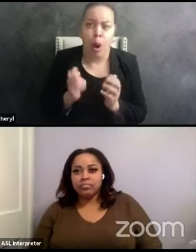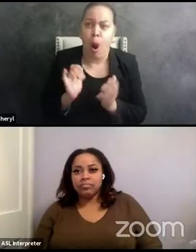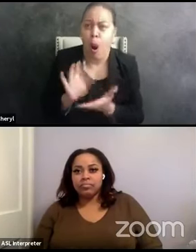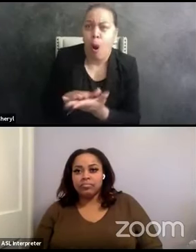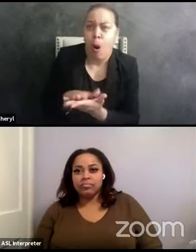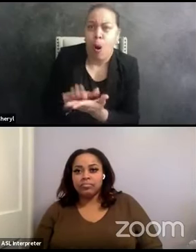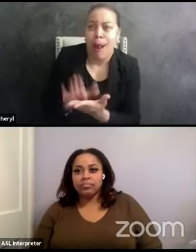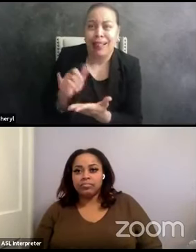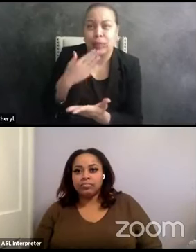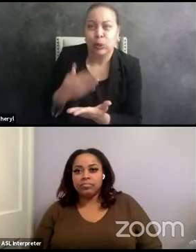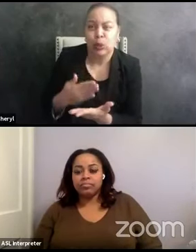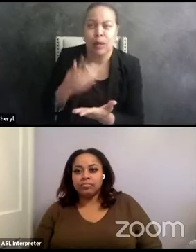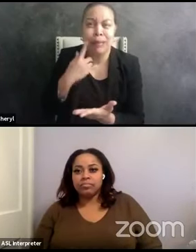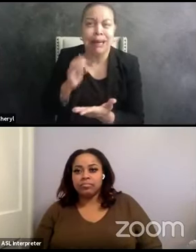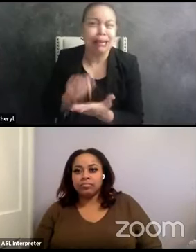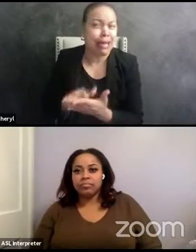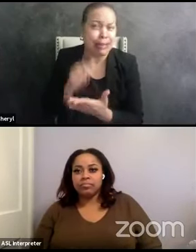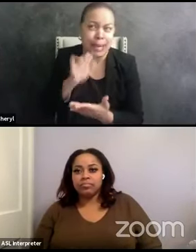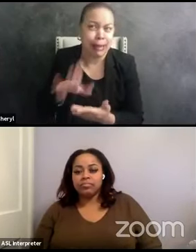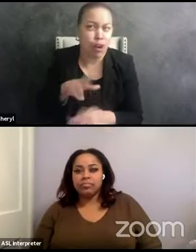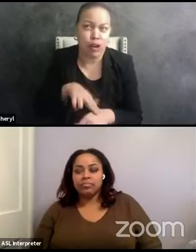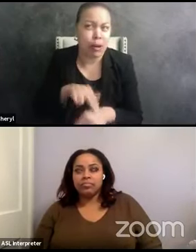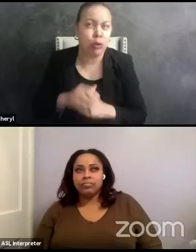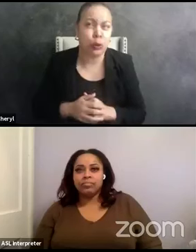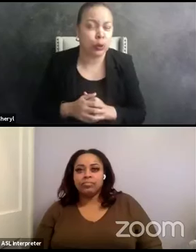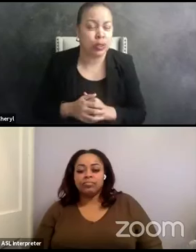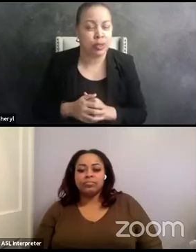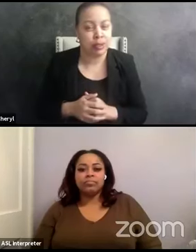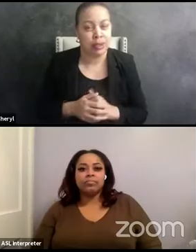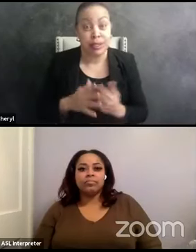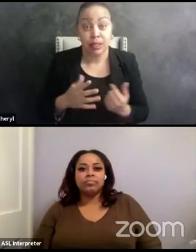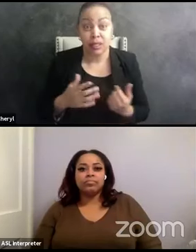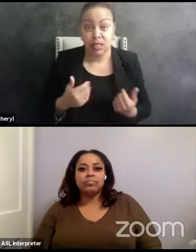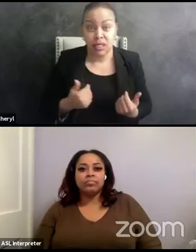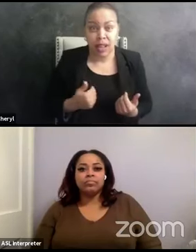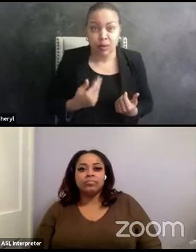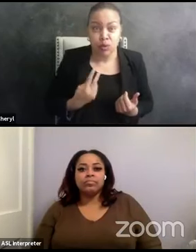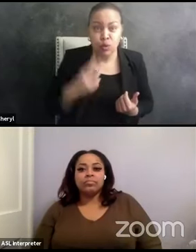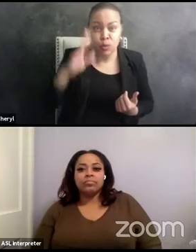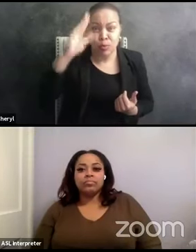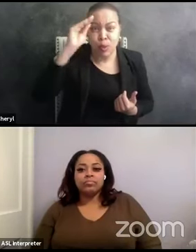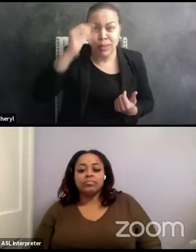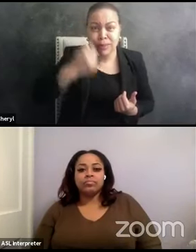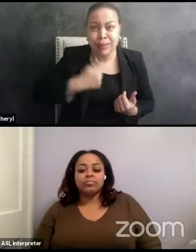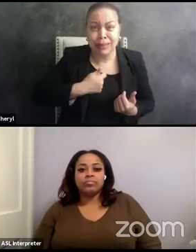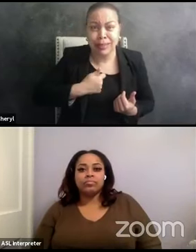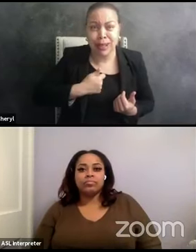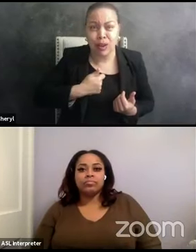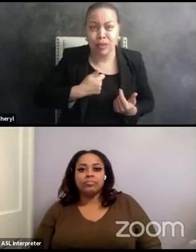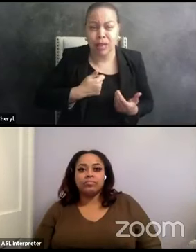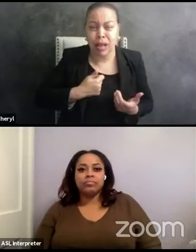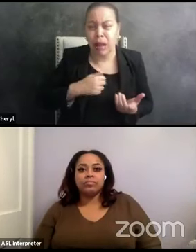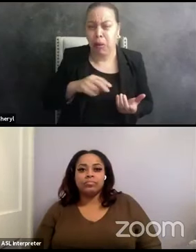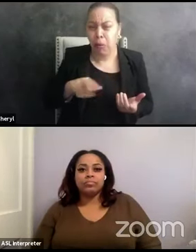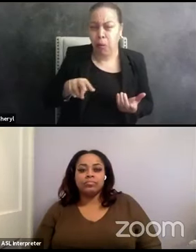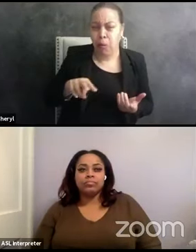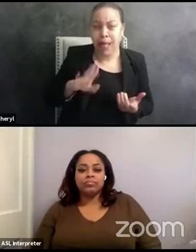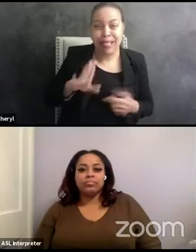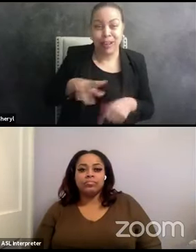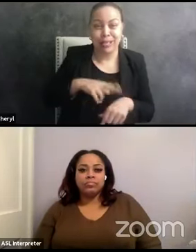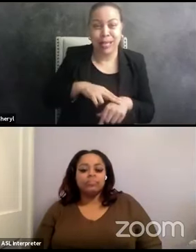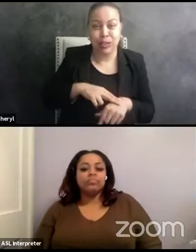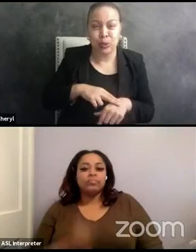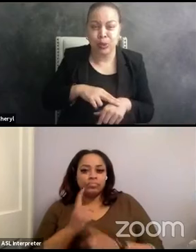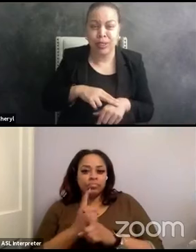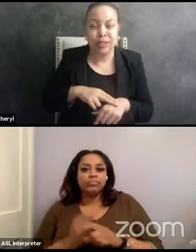nature. It's not their nature. And if I'm the mother of two boys. I can Right. tell straight out it's not their nature. It's Right. absolutely